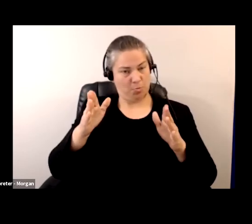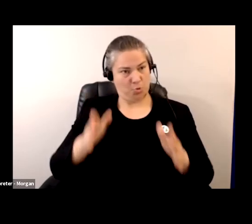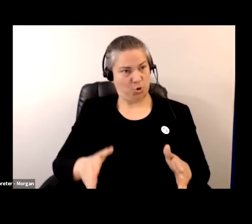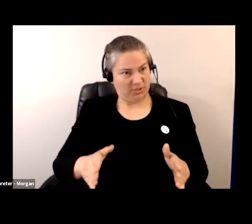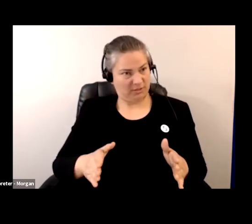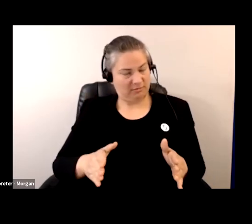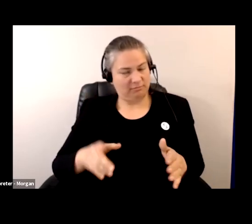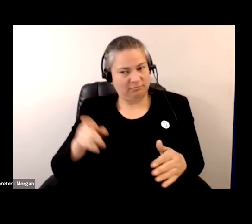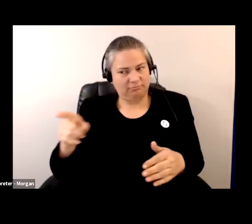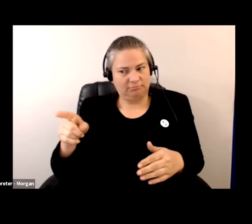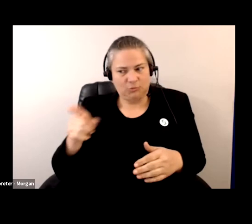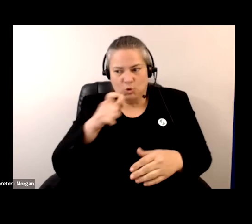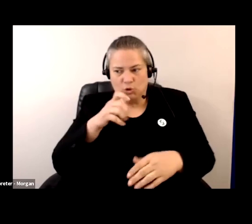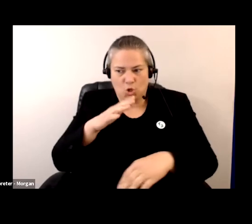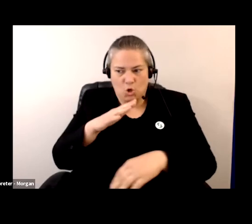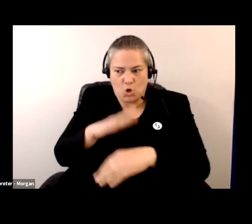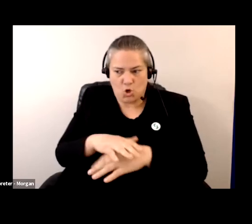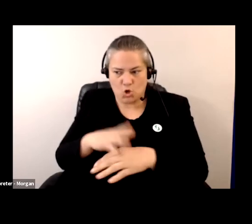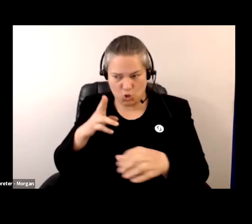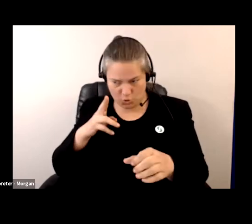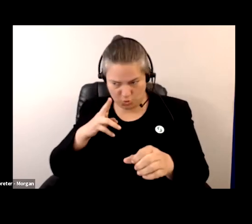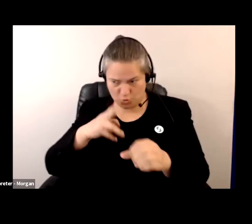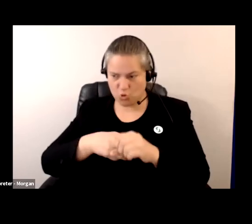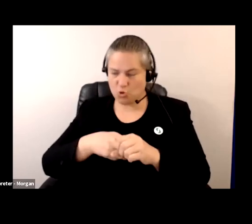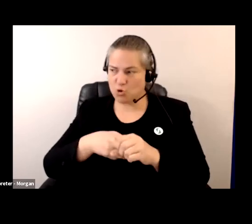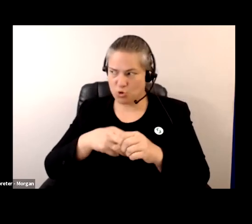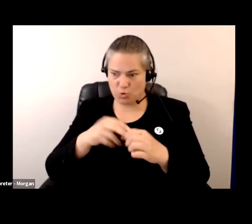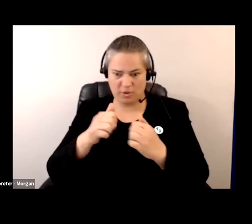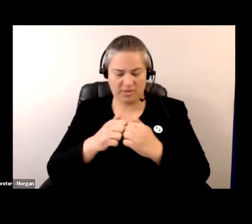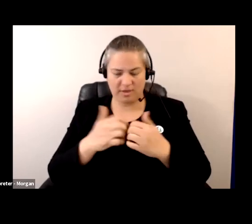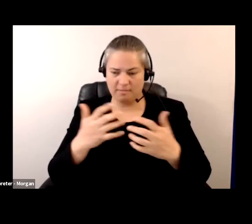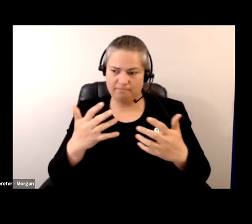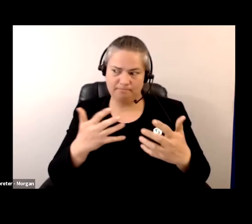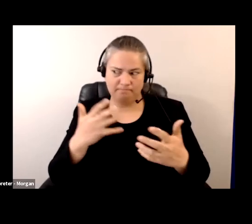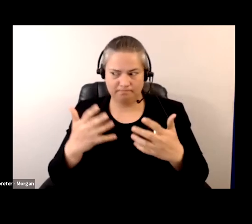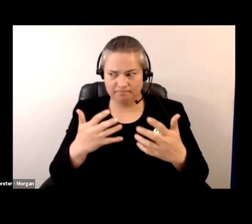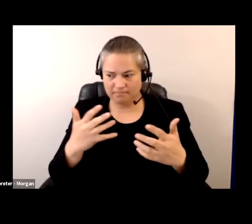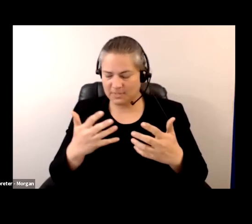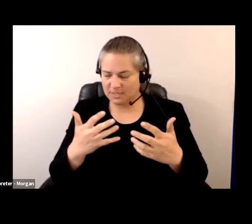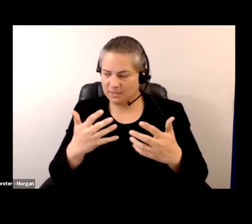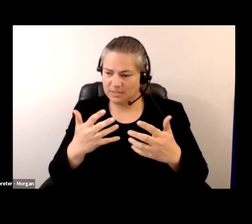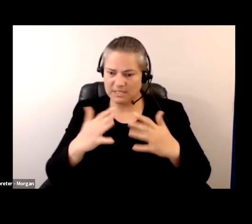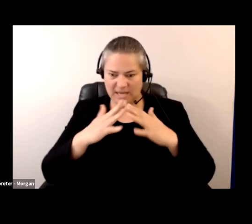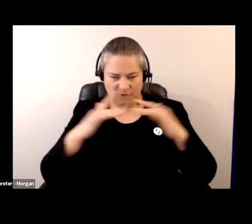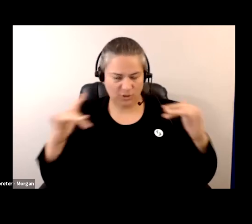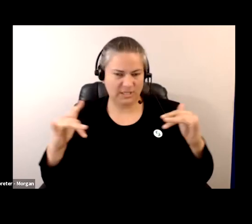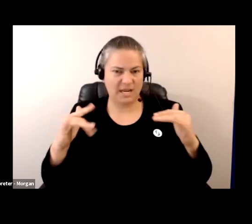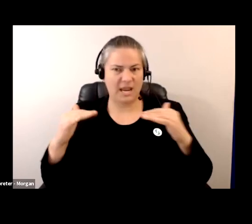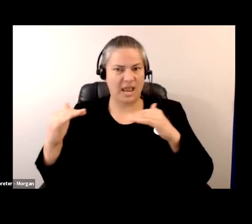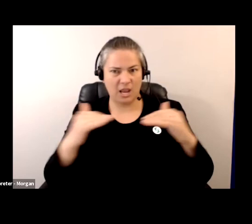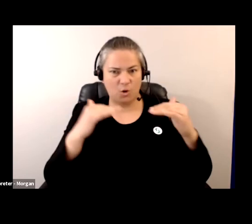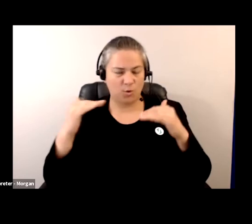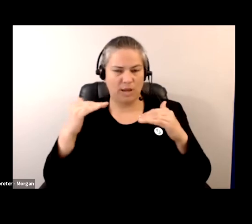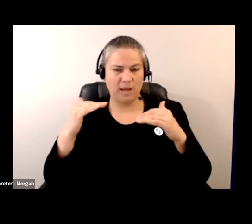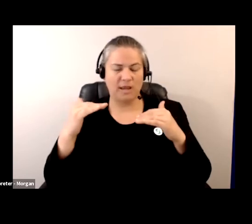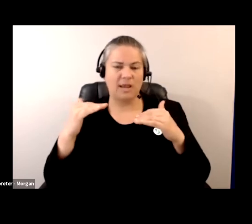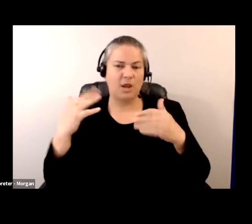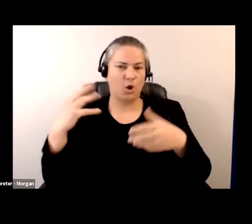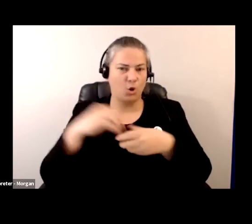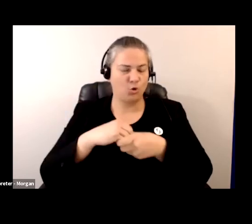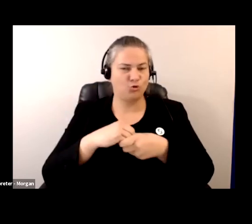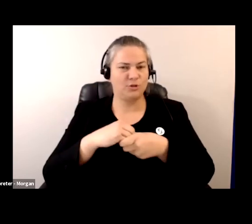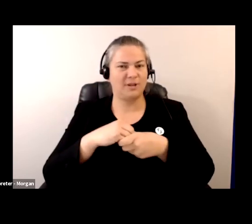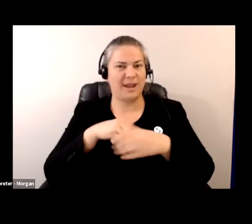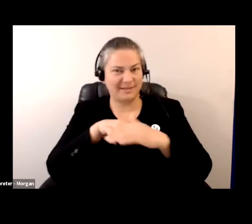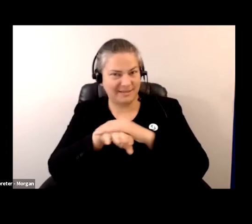board with the central importance of diversity, equity, inclusion, and accessibility as